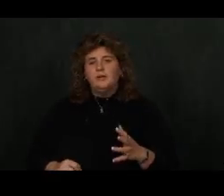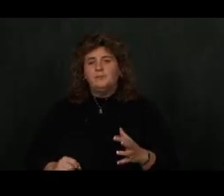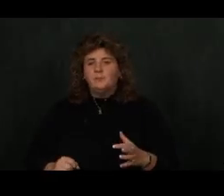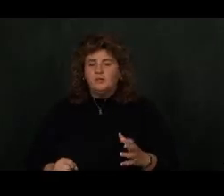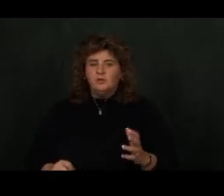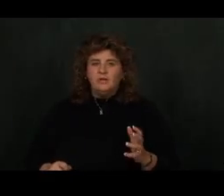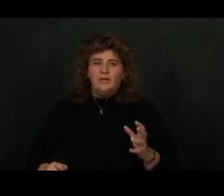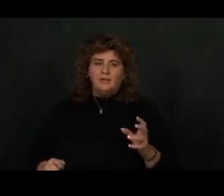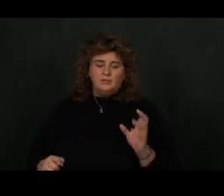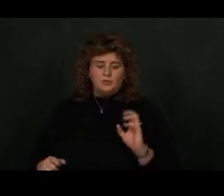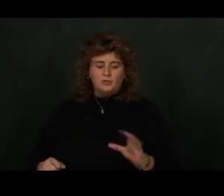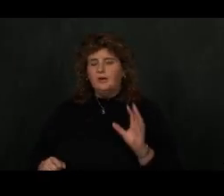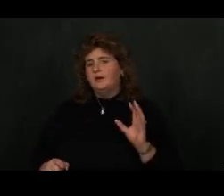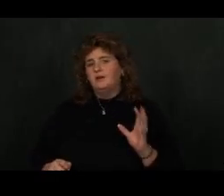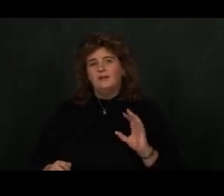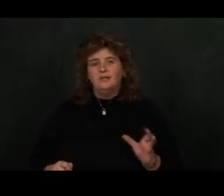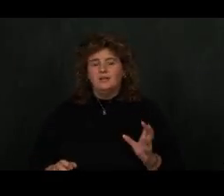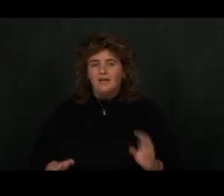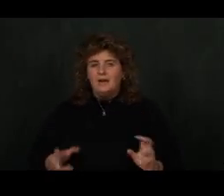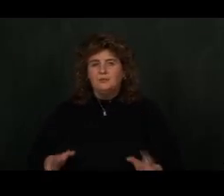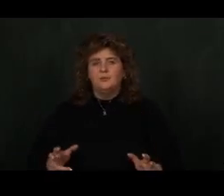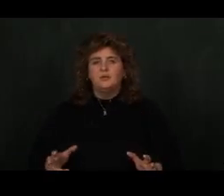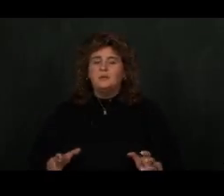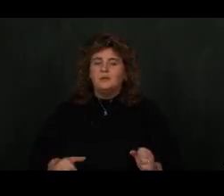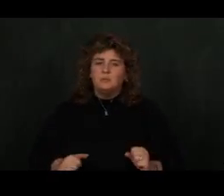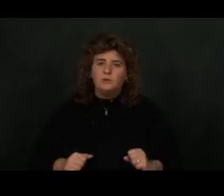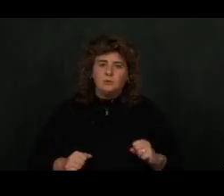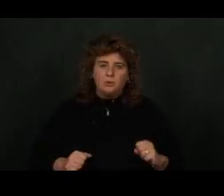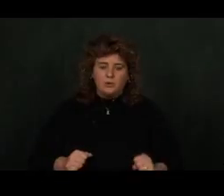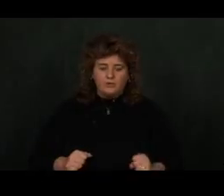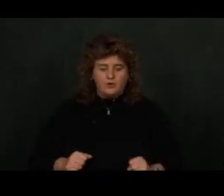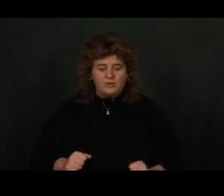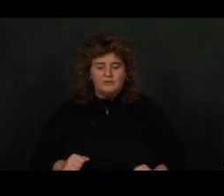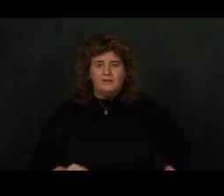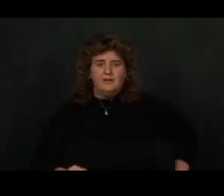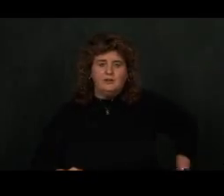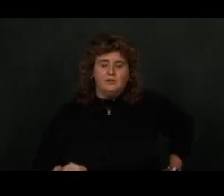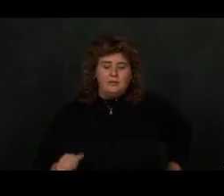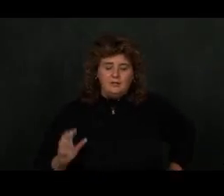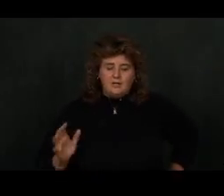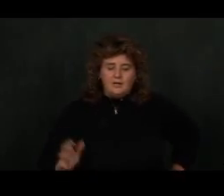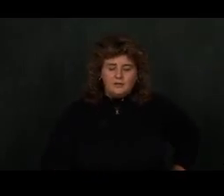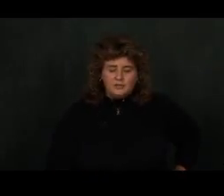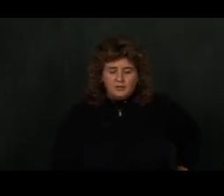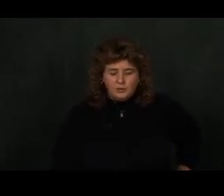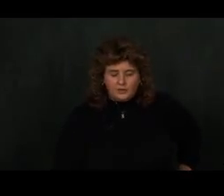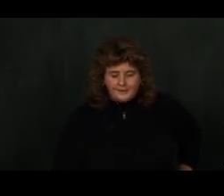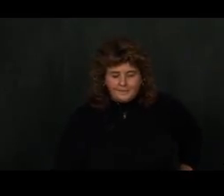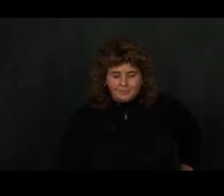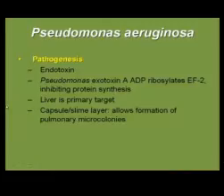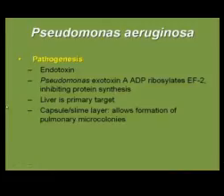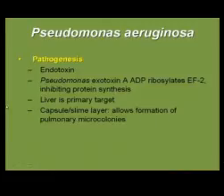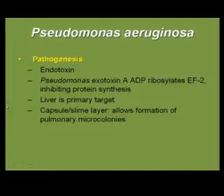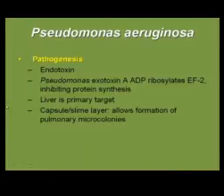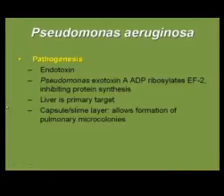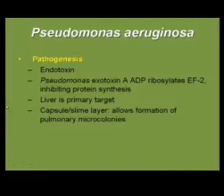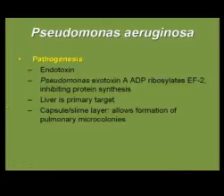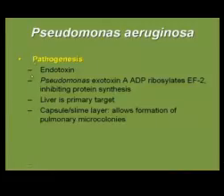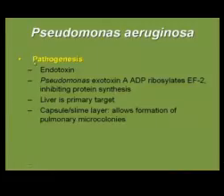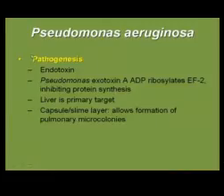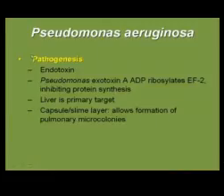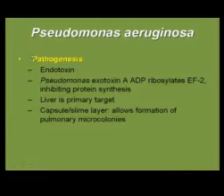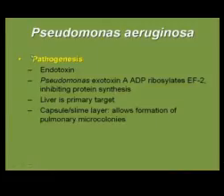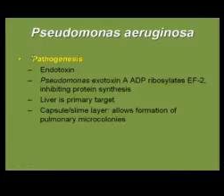this one, you can't swear that the capsule is going to be the most important virulence factor. And I'll tell you why. Number